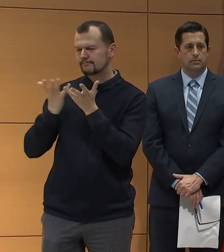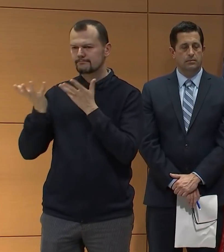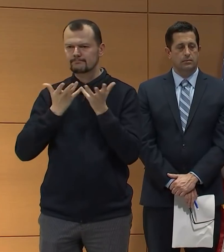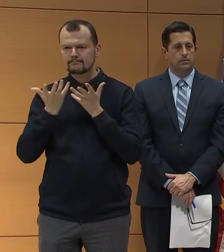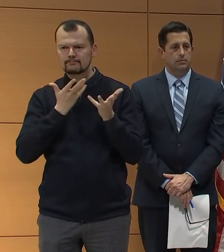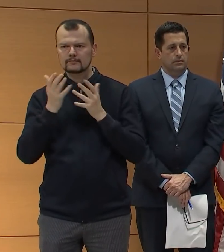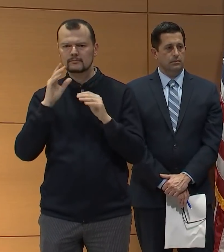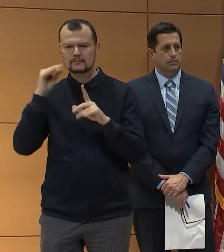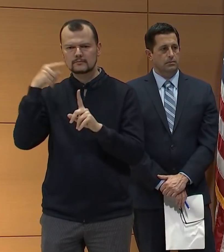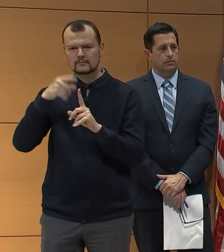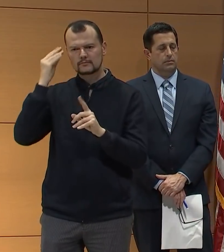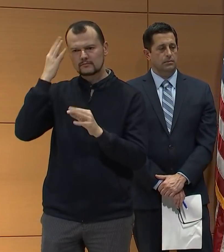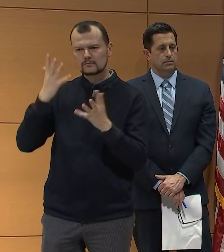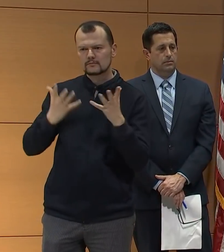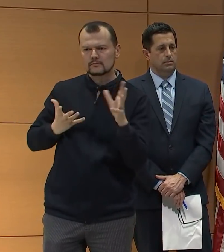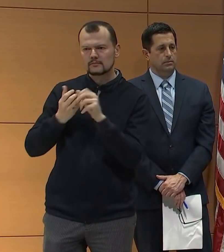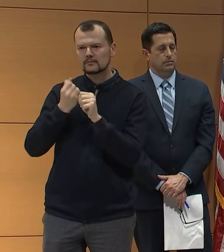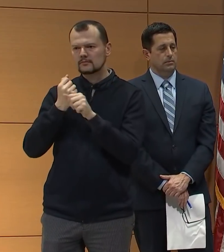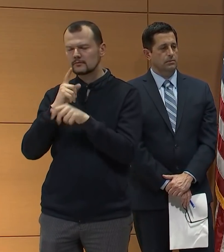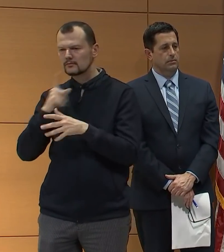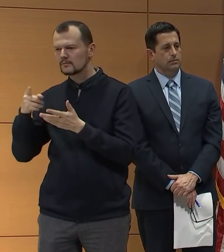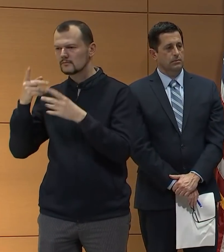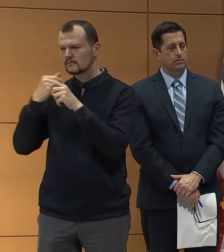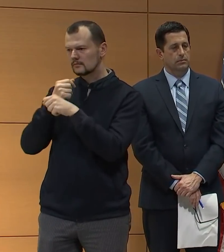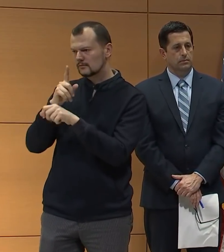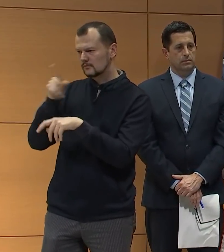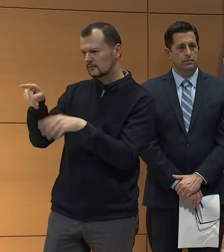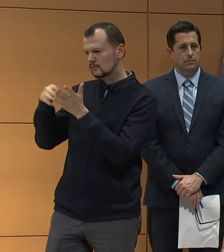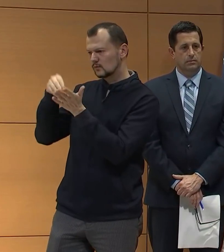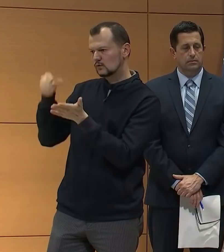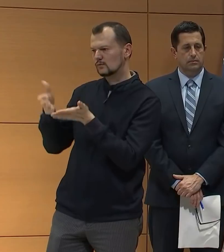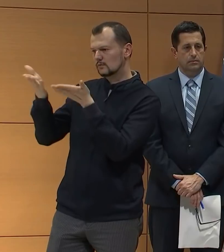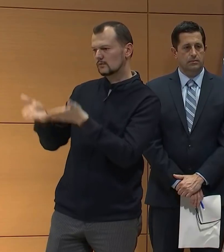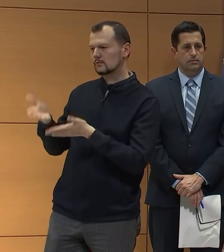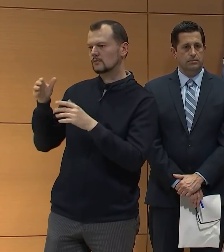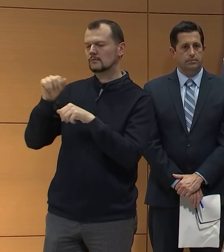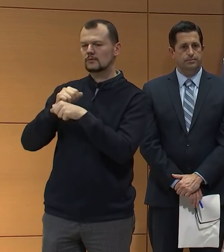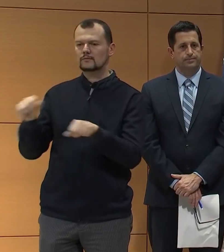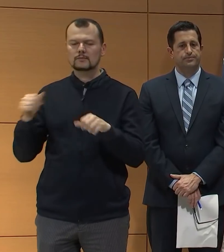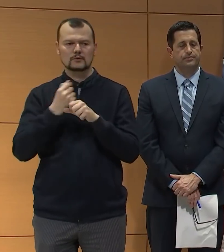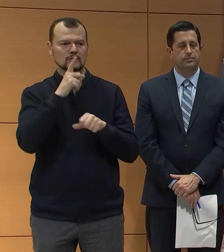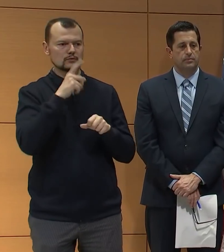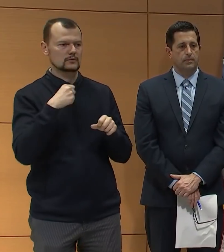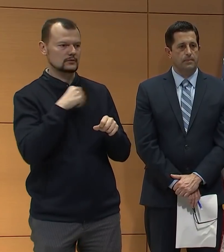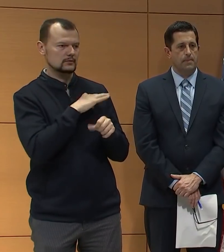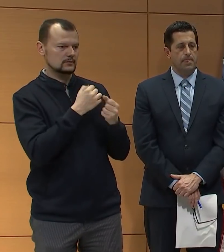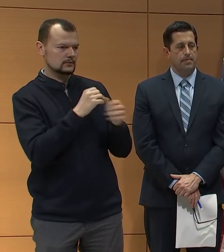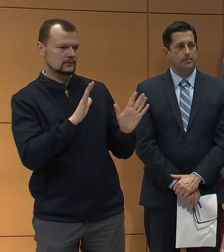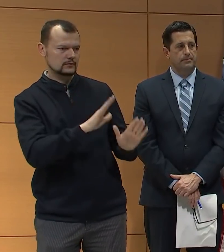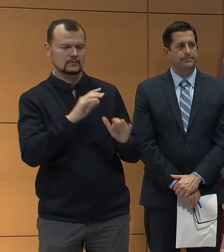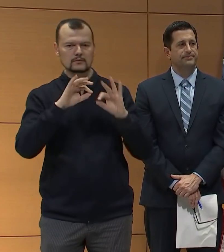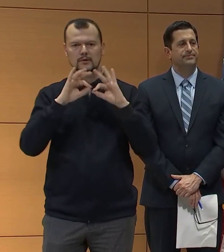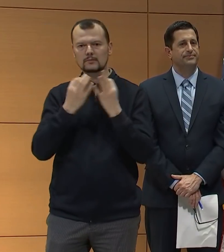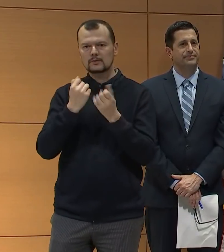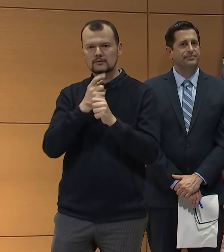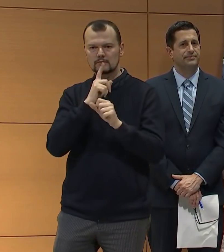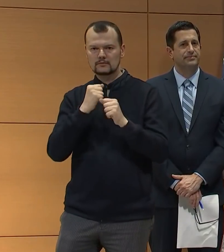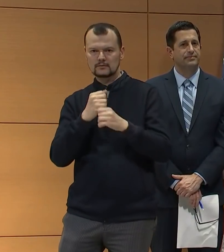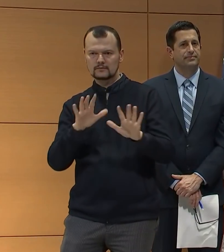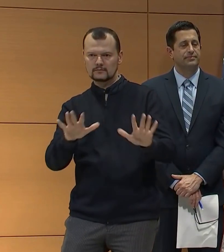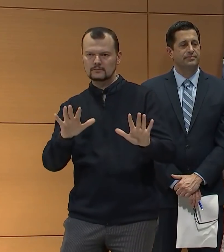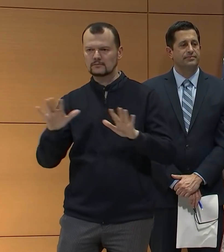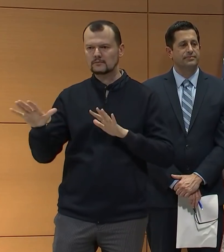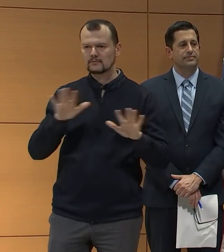students safe. We want to keep our teachers safe. We want to keep our families and communities safe. And we want to